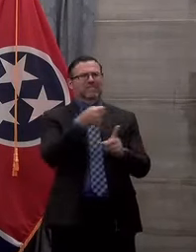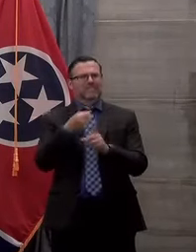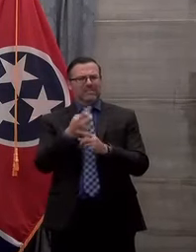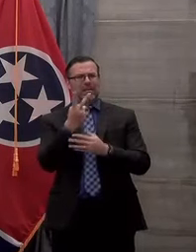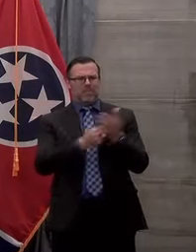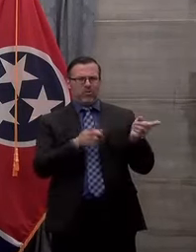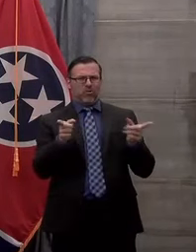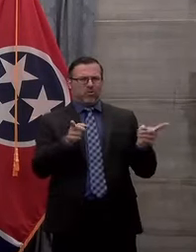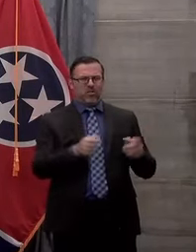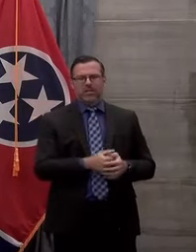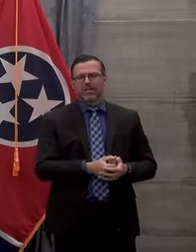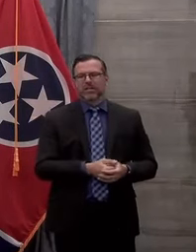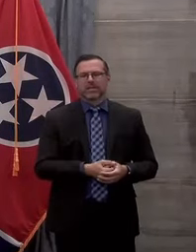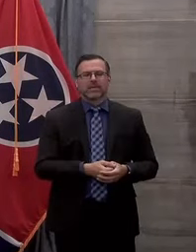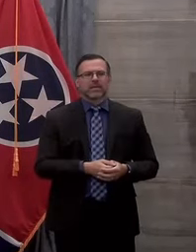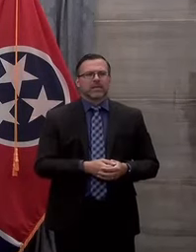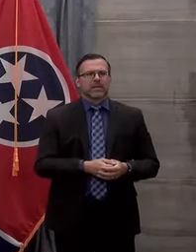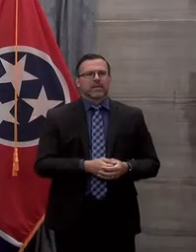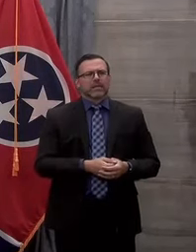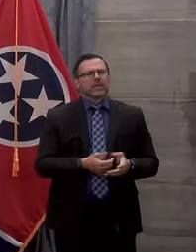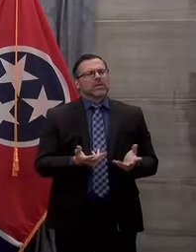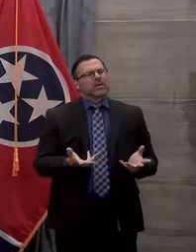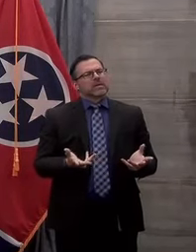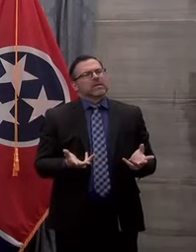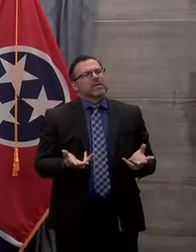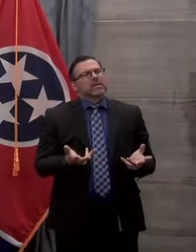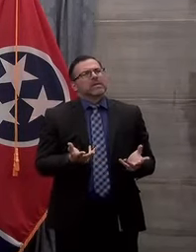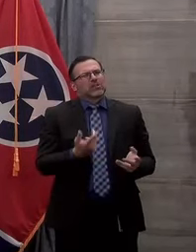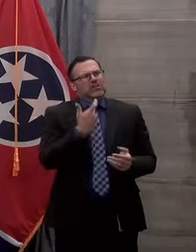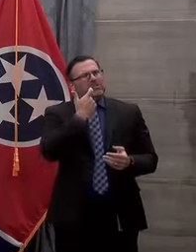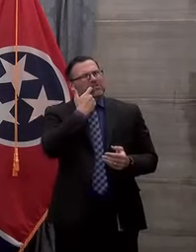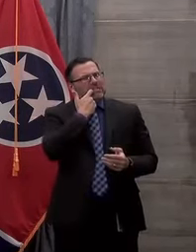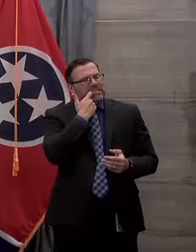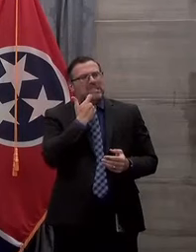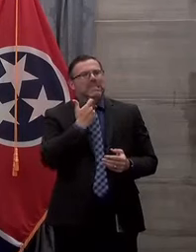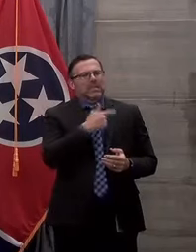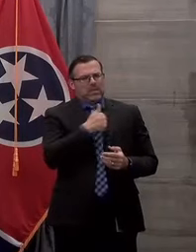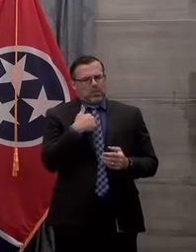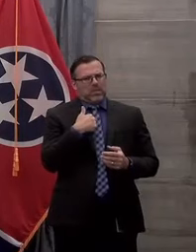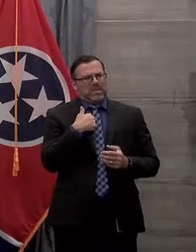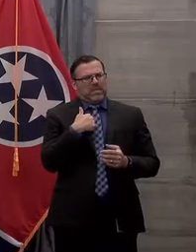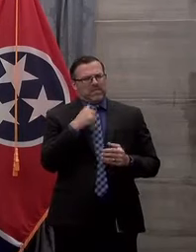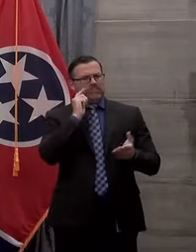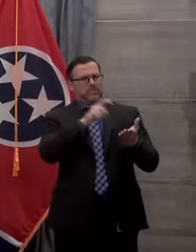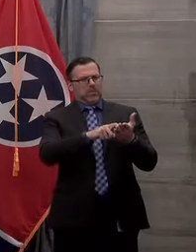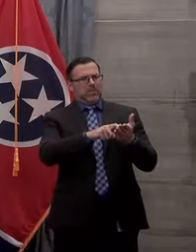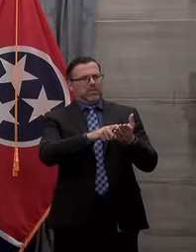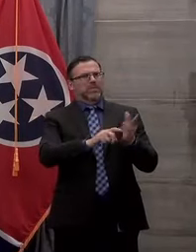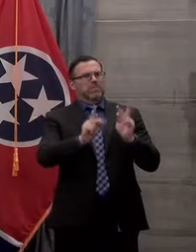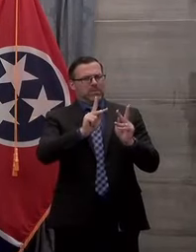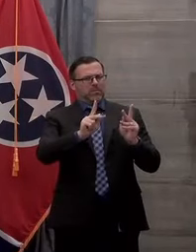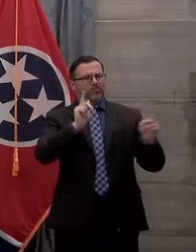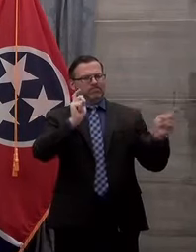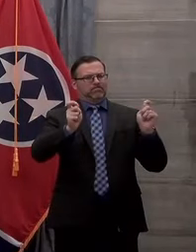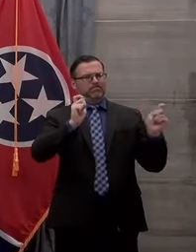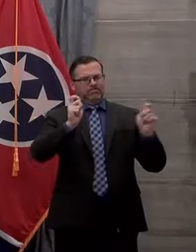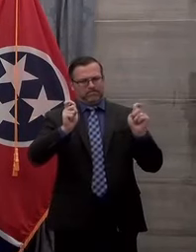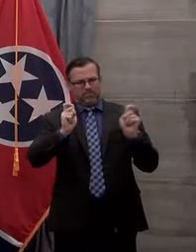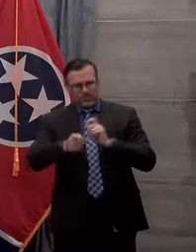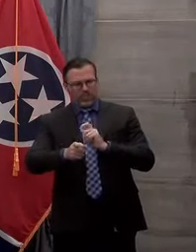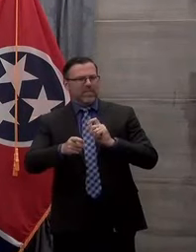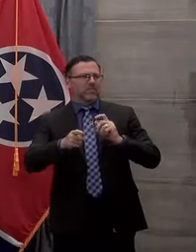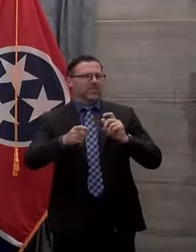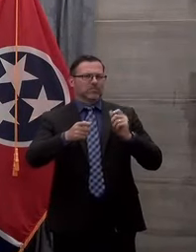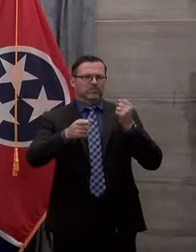heightened work that has evolved and that is needed as a result of many conversations that have been held across